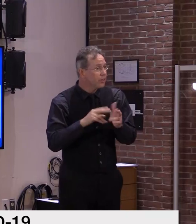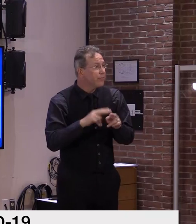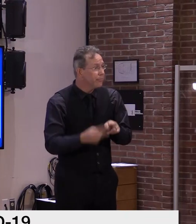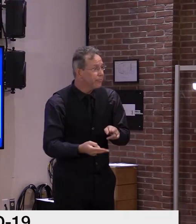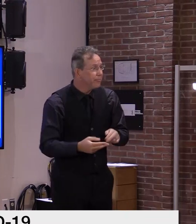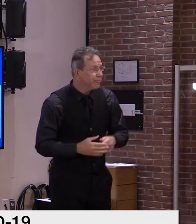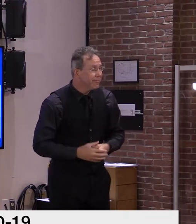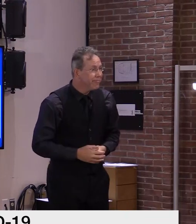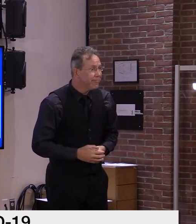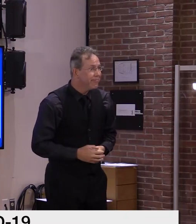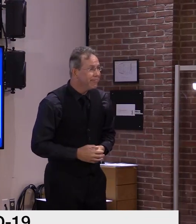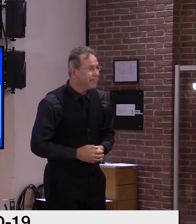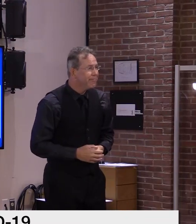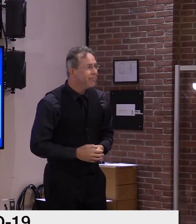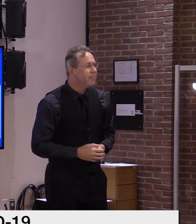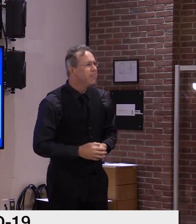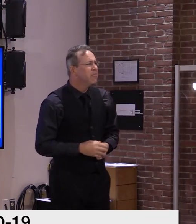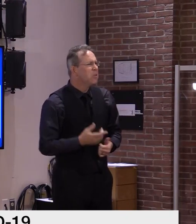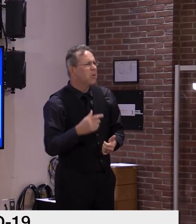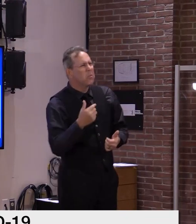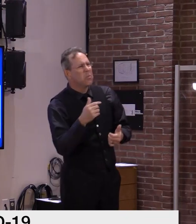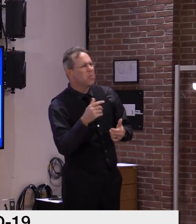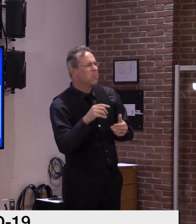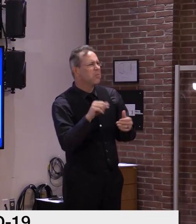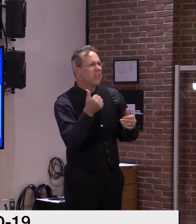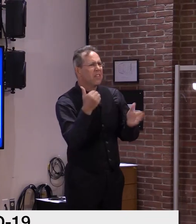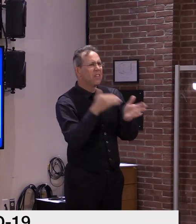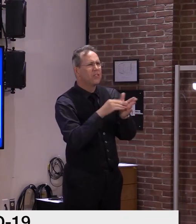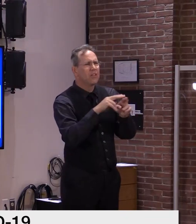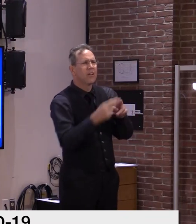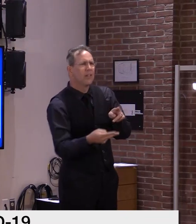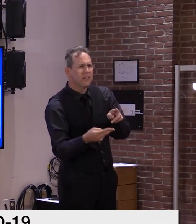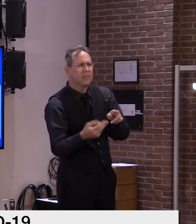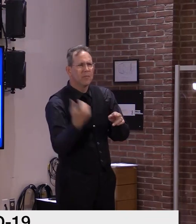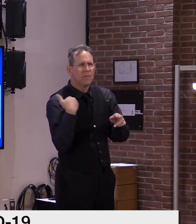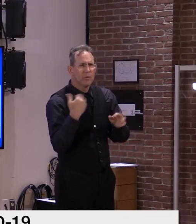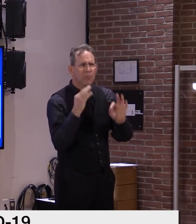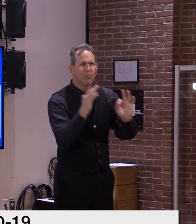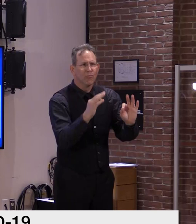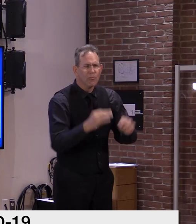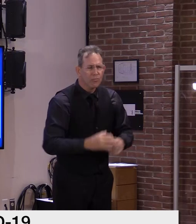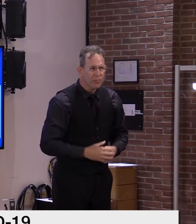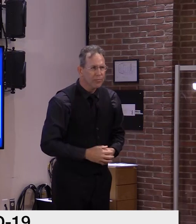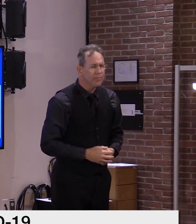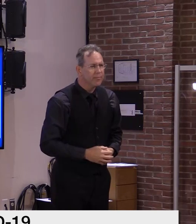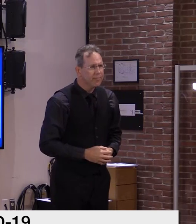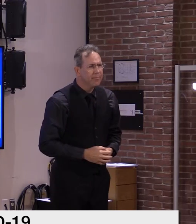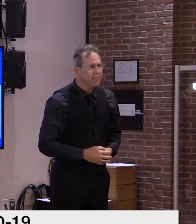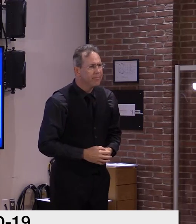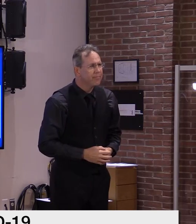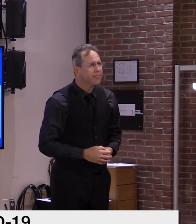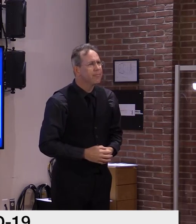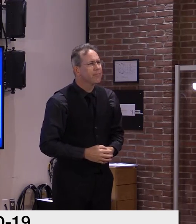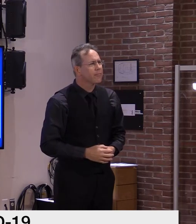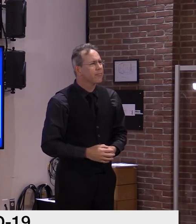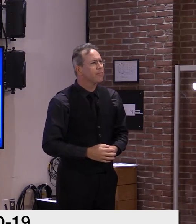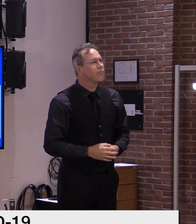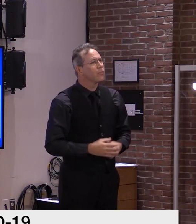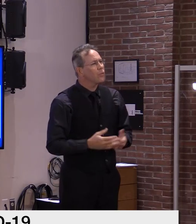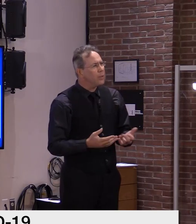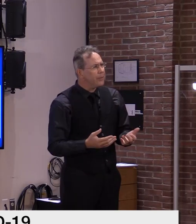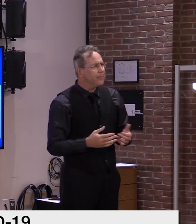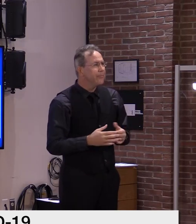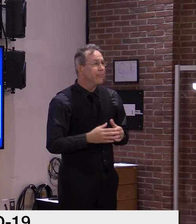a decrease of about 10,000 compared to last week, representing a 22% decline. And again, over the